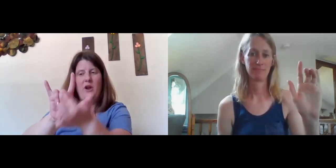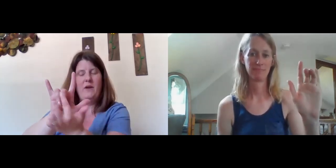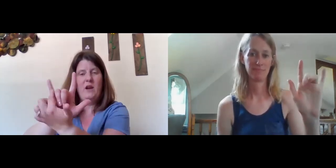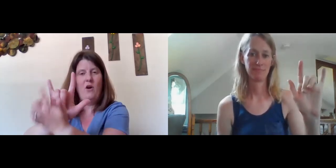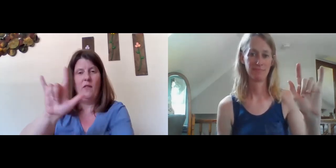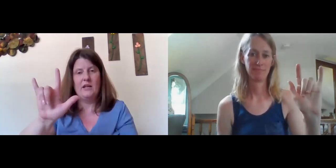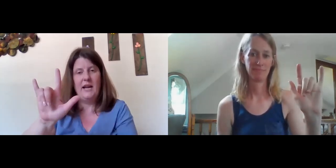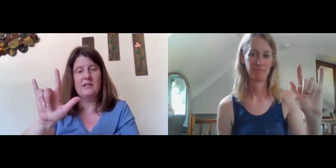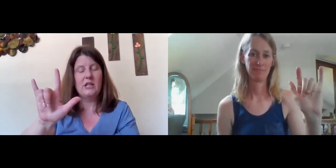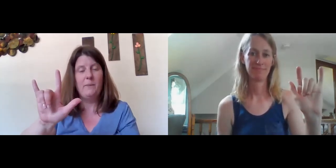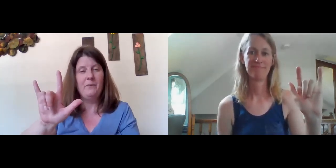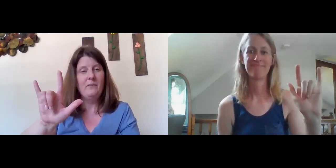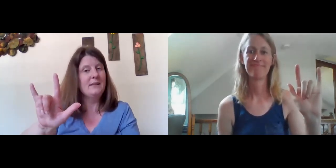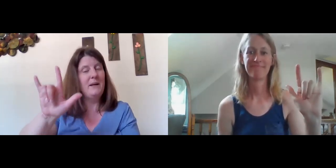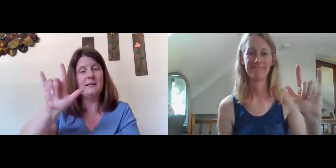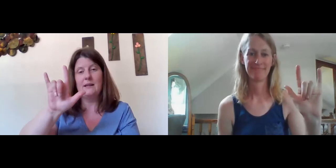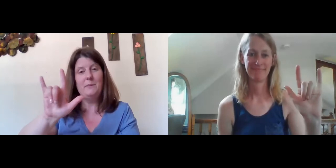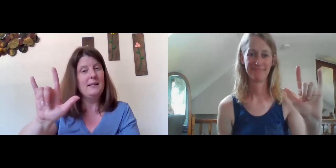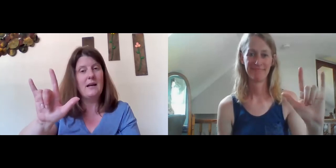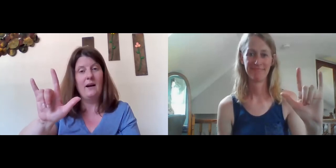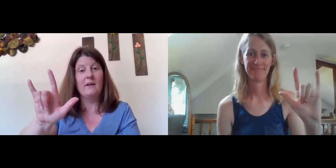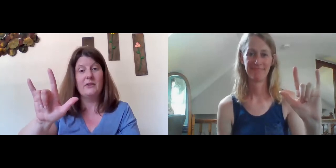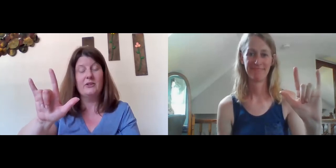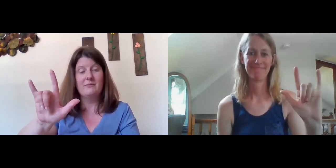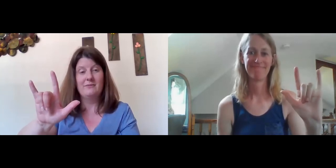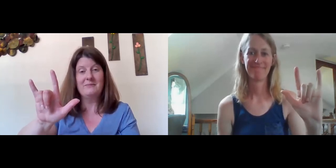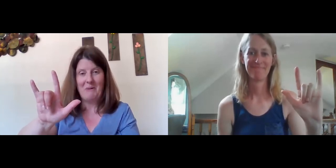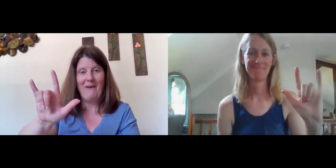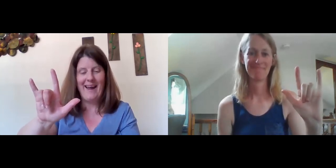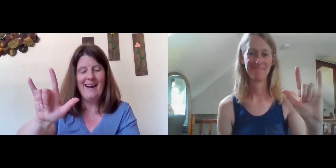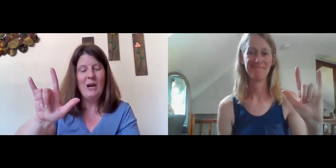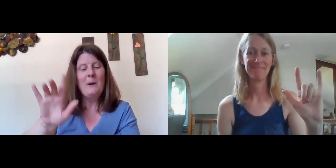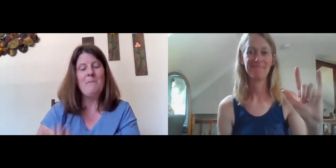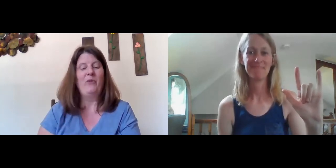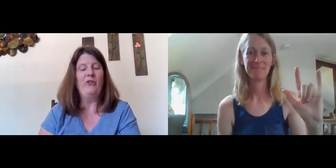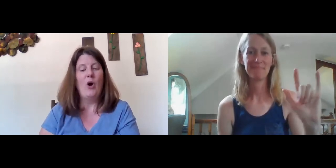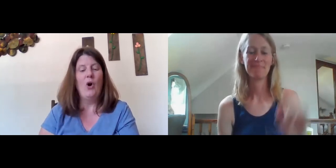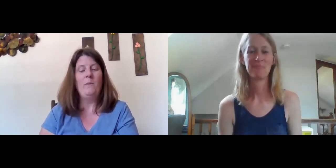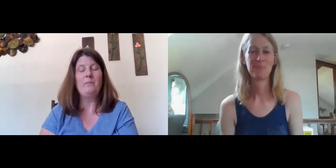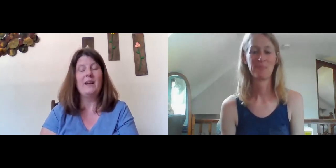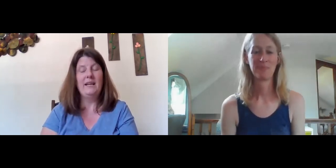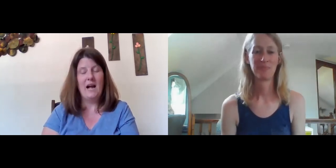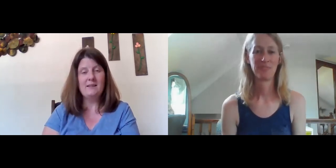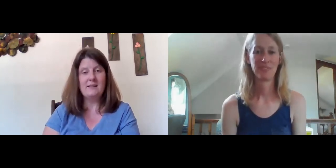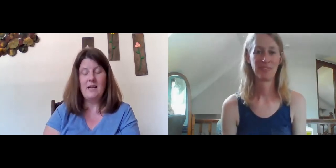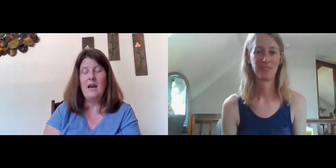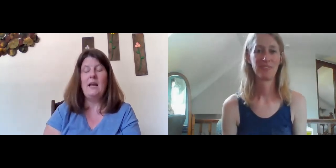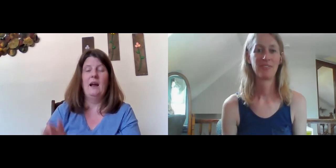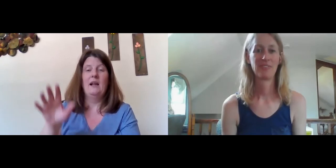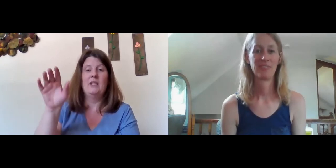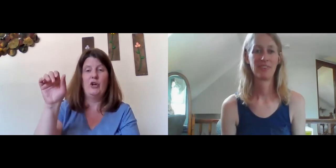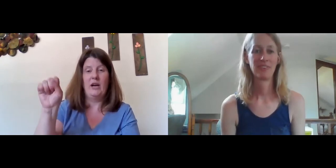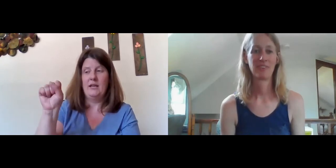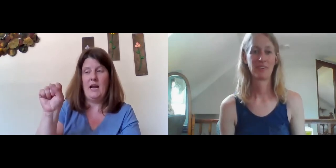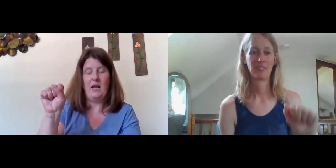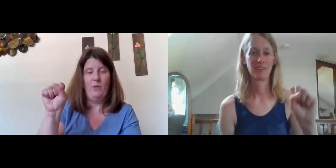but you need all that handshake. This basically means I love you. Okay? So, yes,